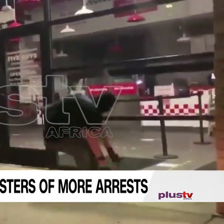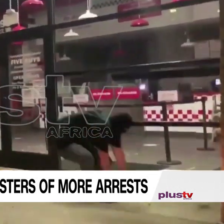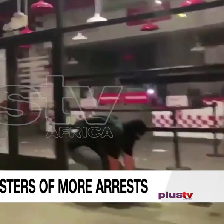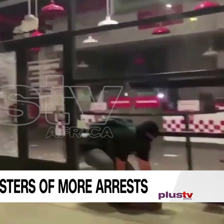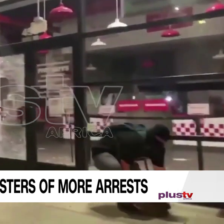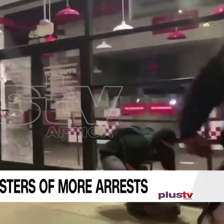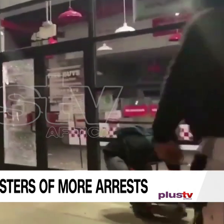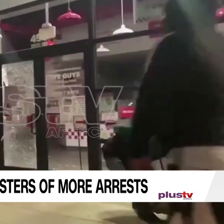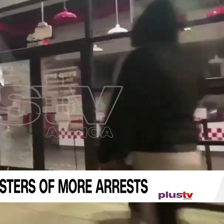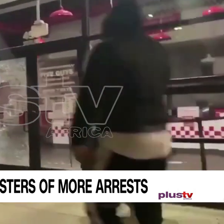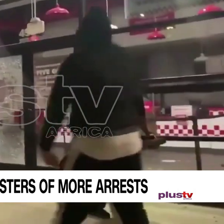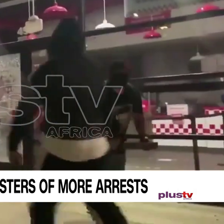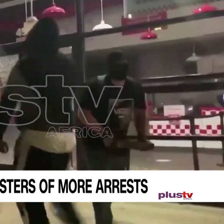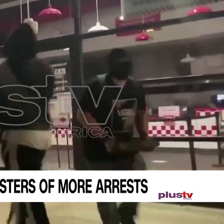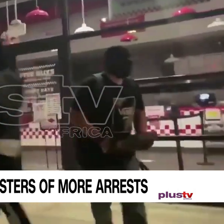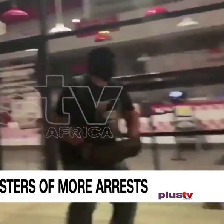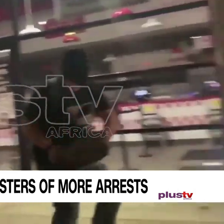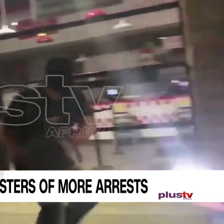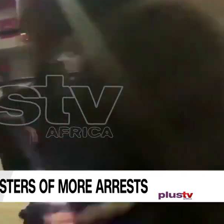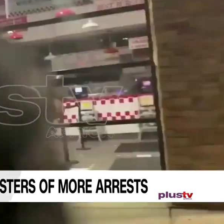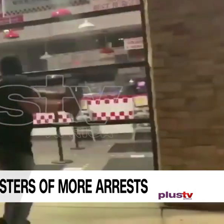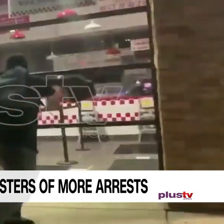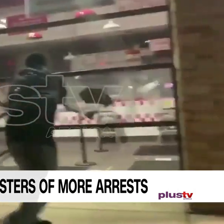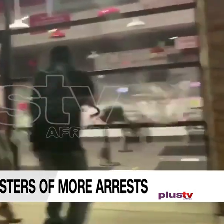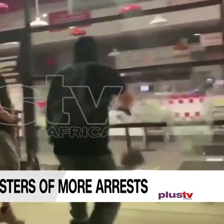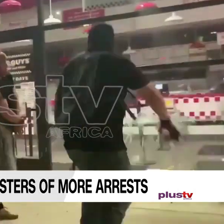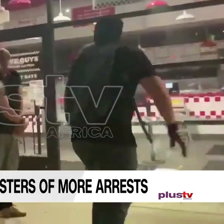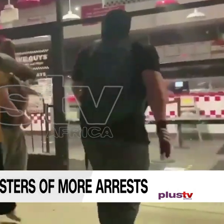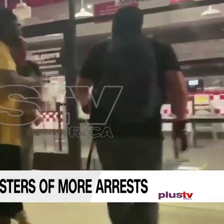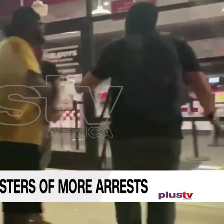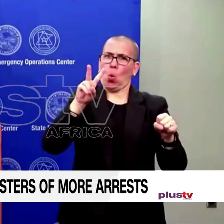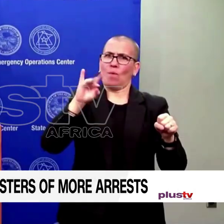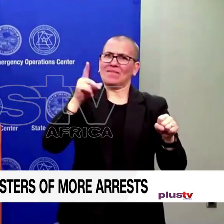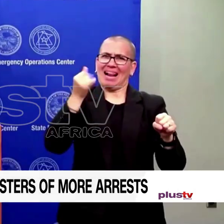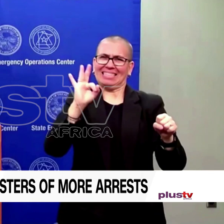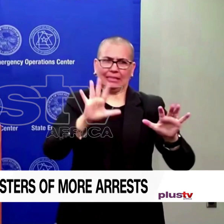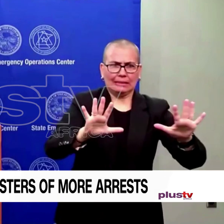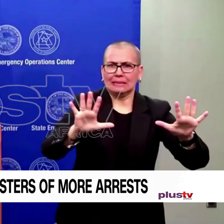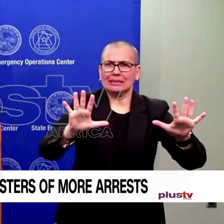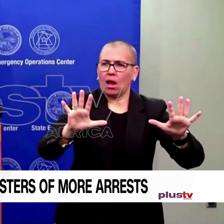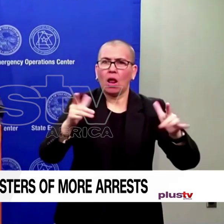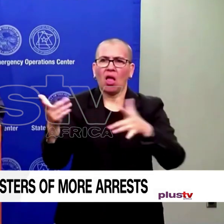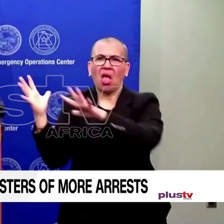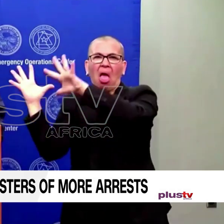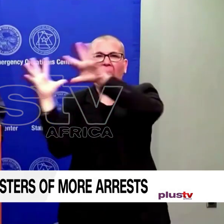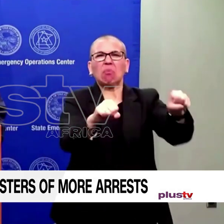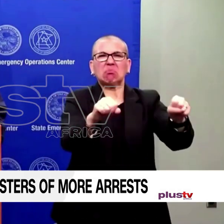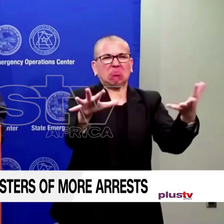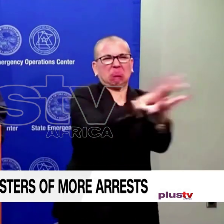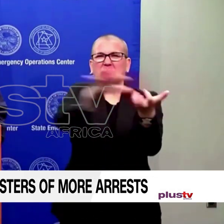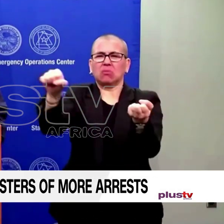there and asked the public to help identify people inciting violence. To be very clear, the situation